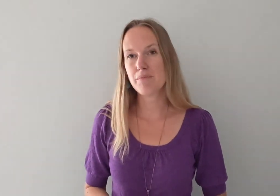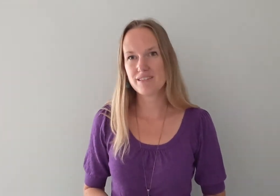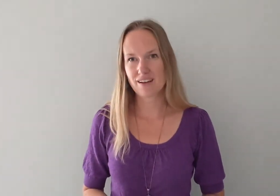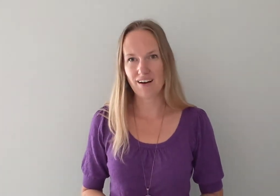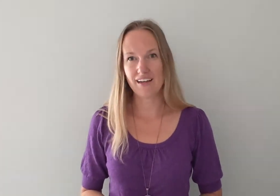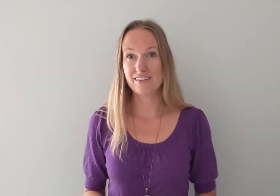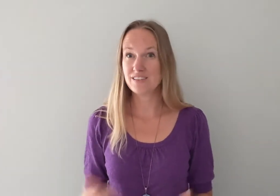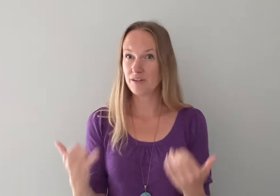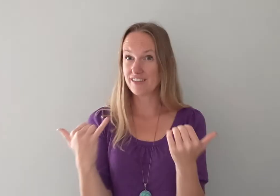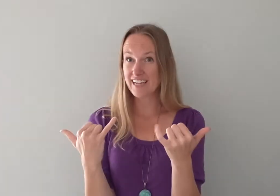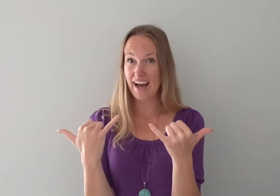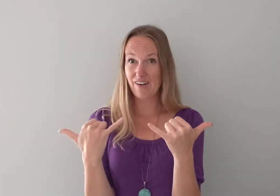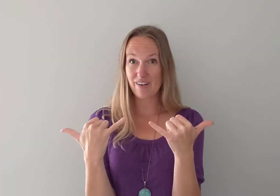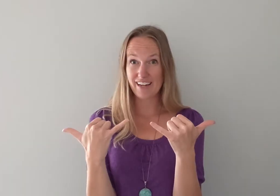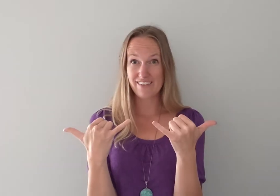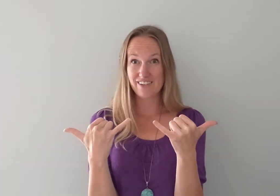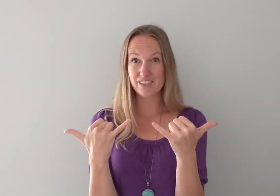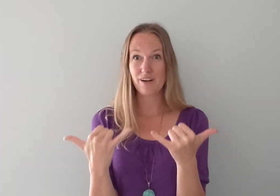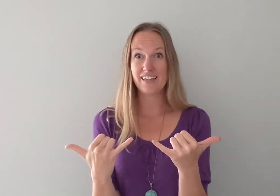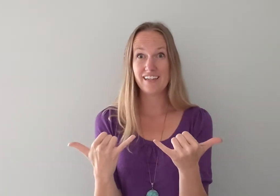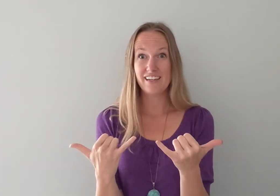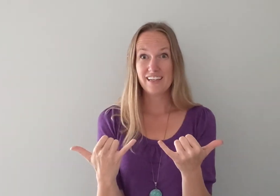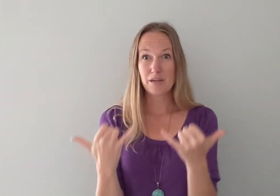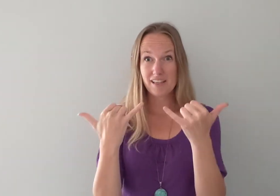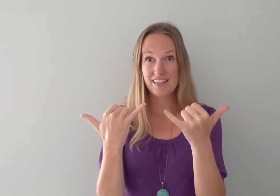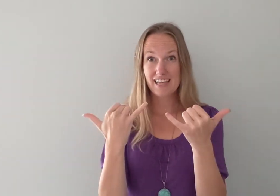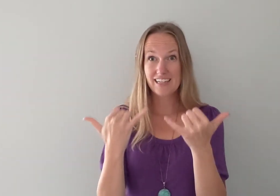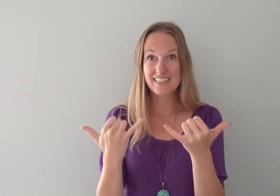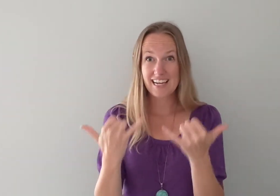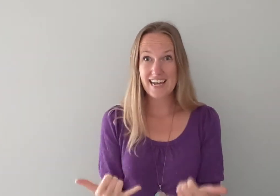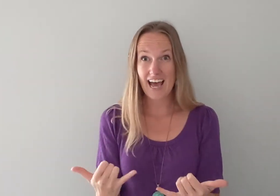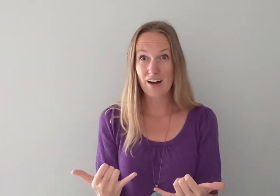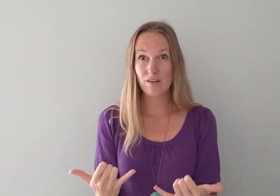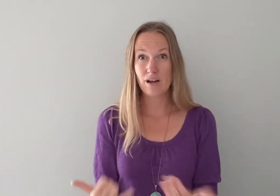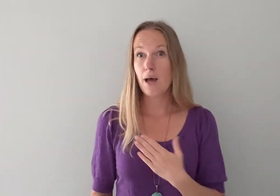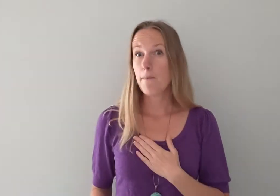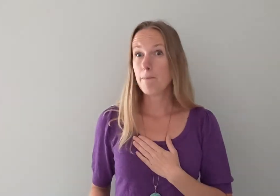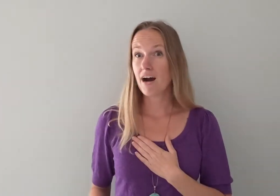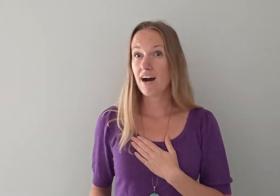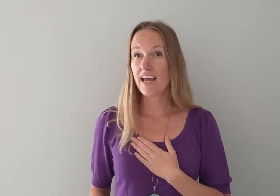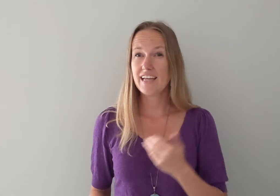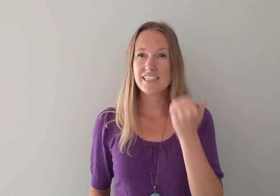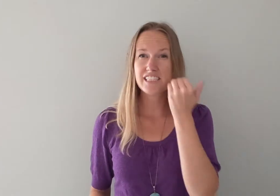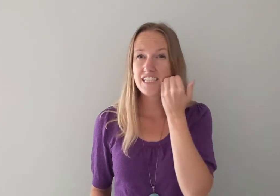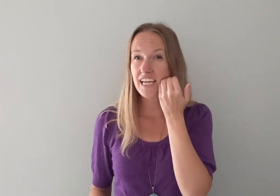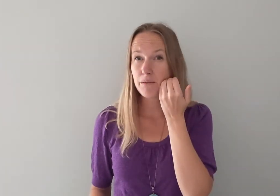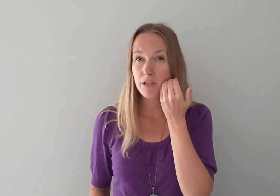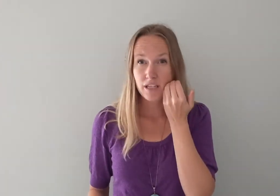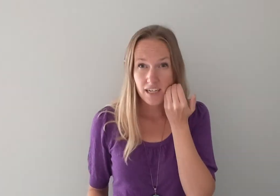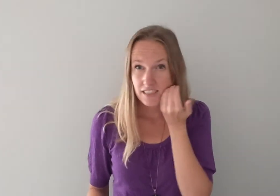is gone. So we learned now already in verse 1. You make these hands, and now my, and then shame. Kind of start